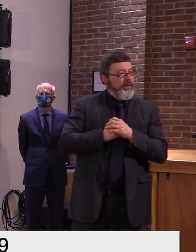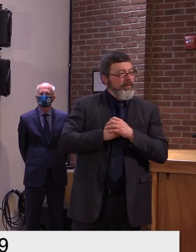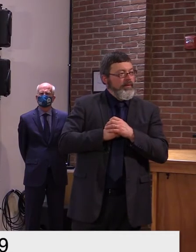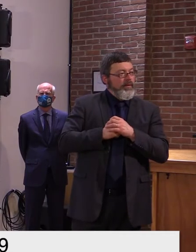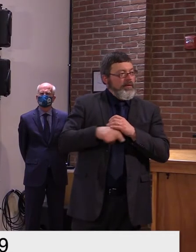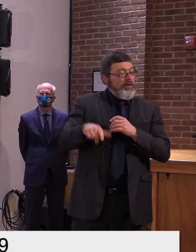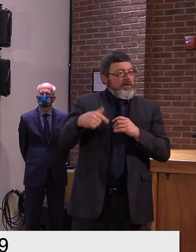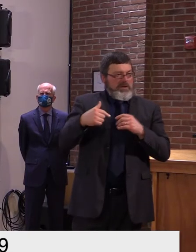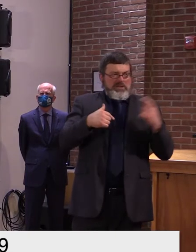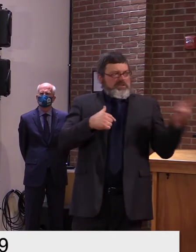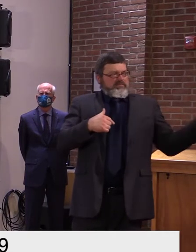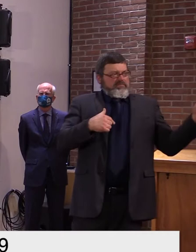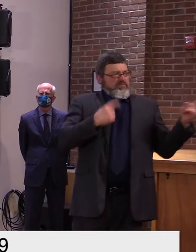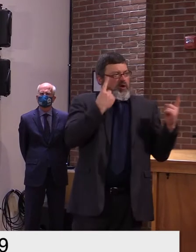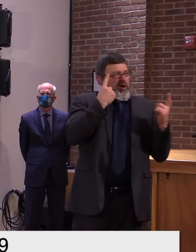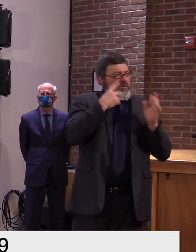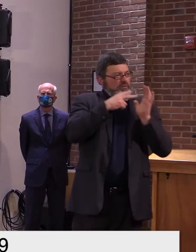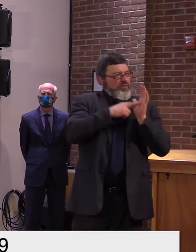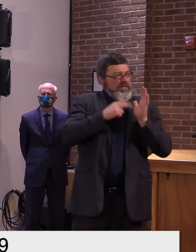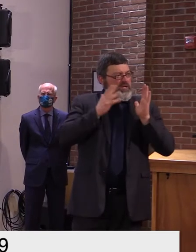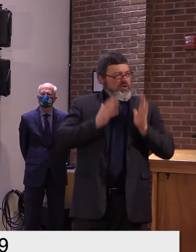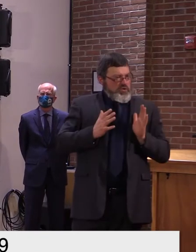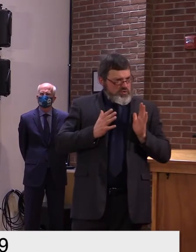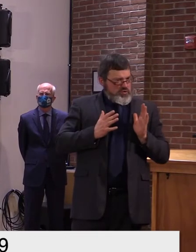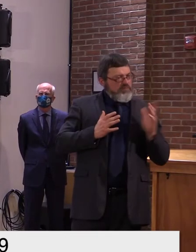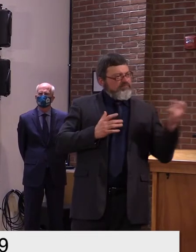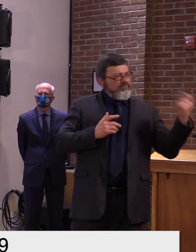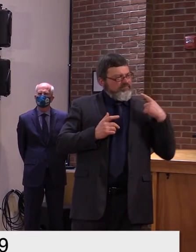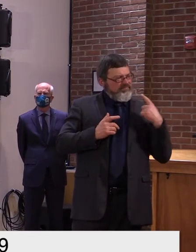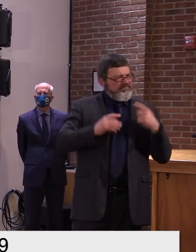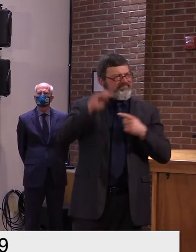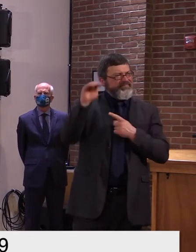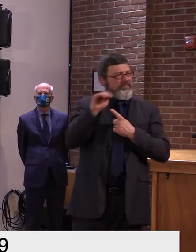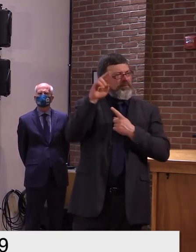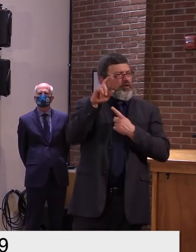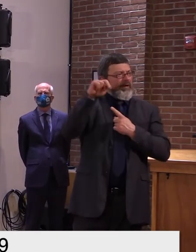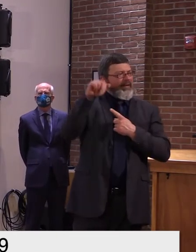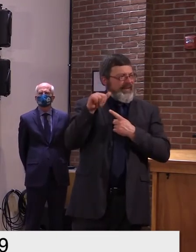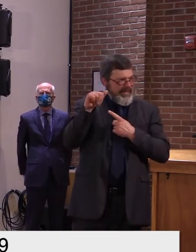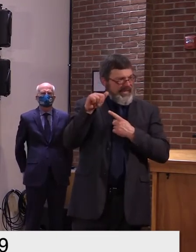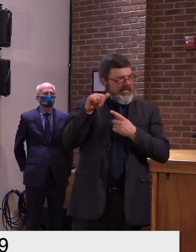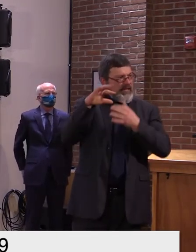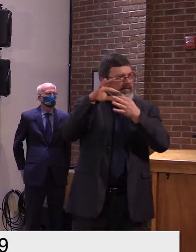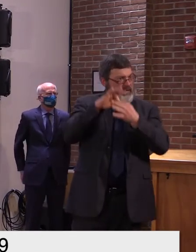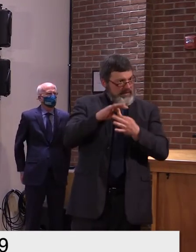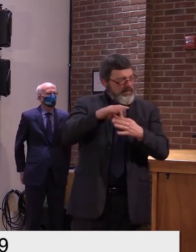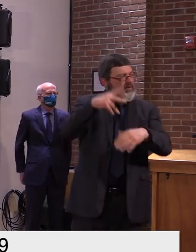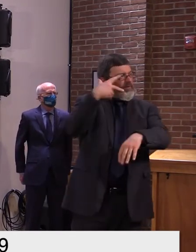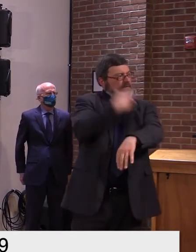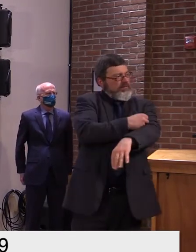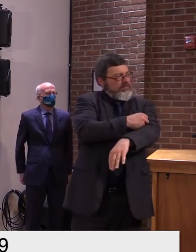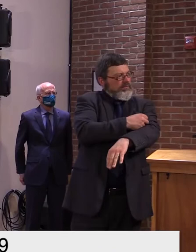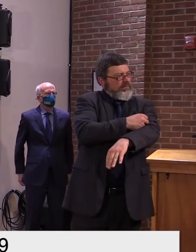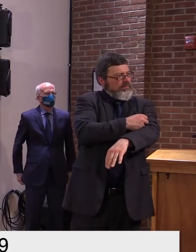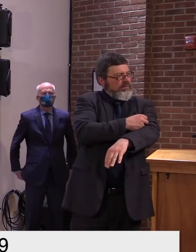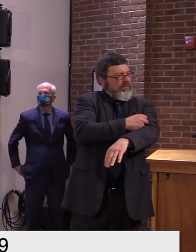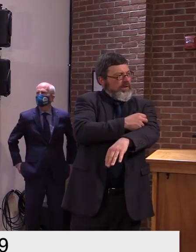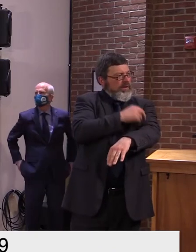date, how many treatments have actually been administered, and where in Vermont they can be administered. Dr.